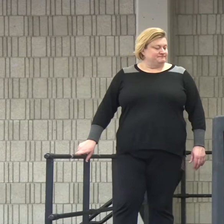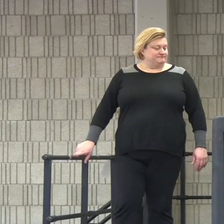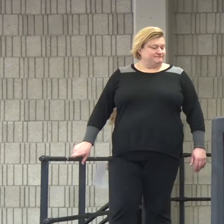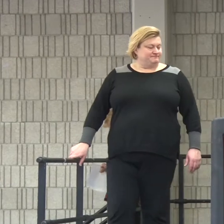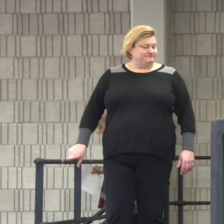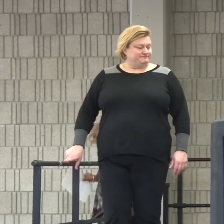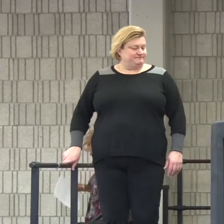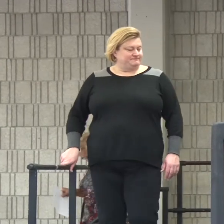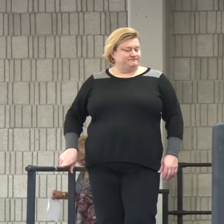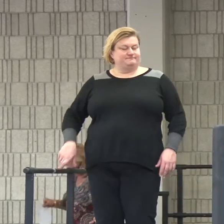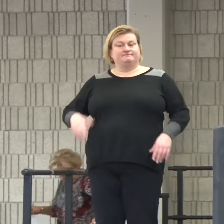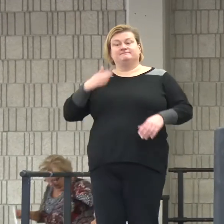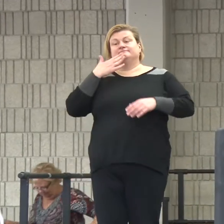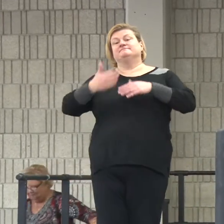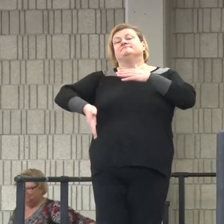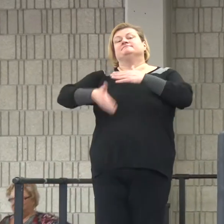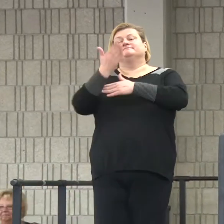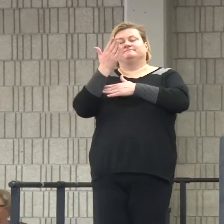Good morning.